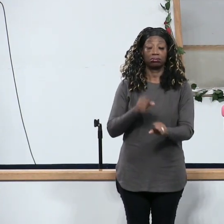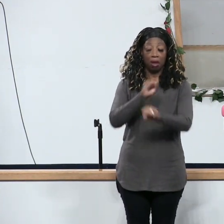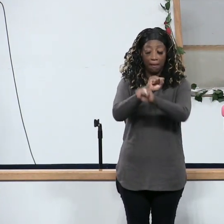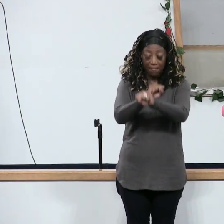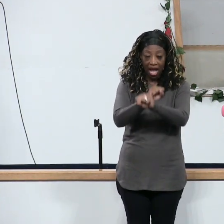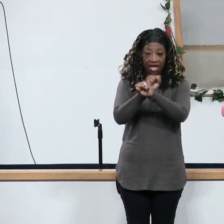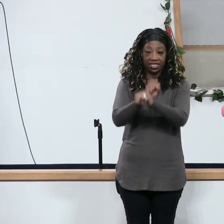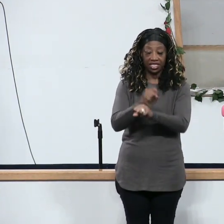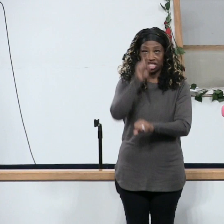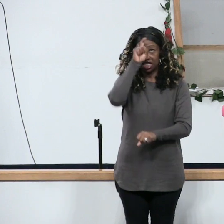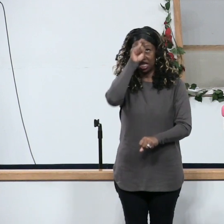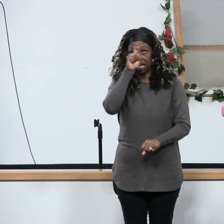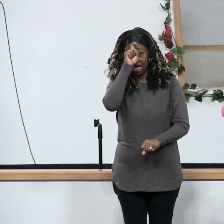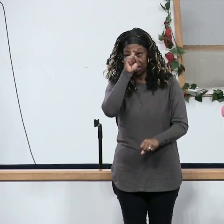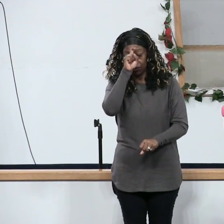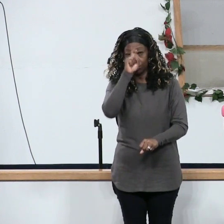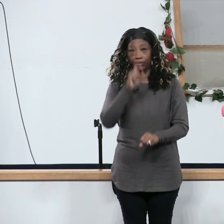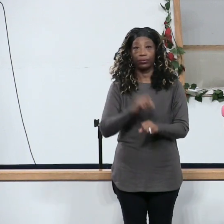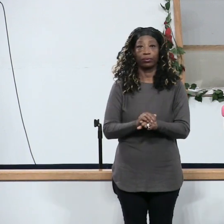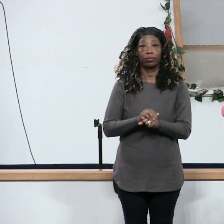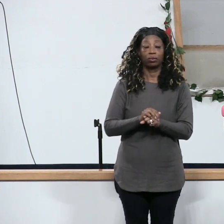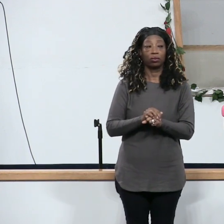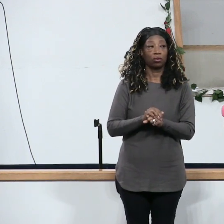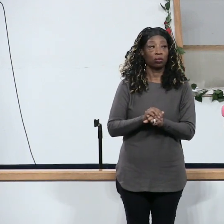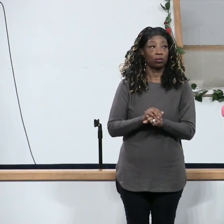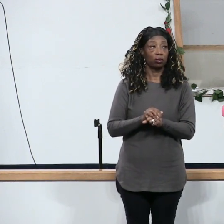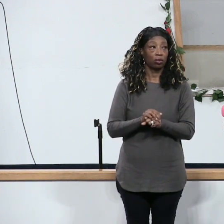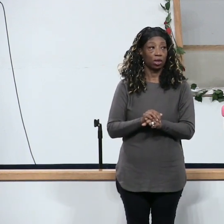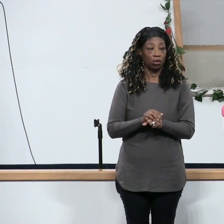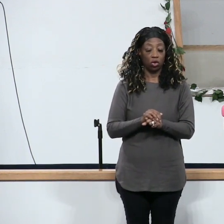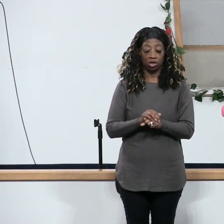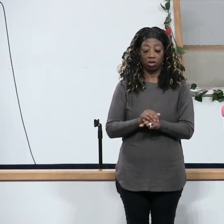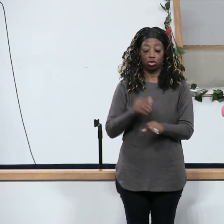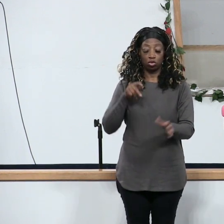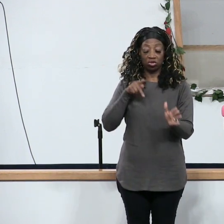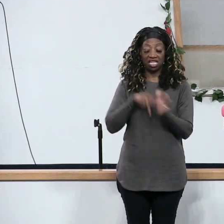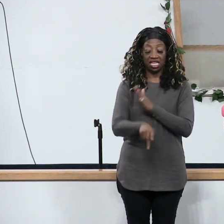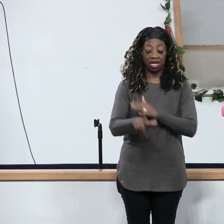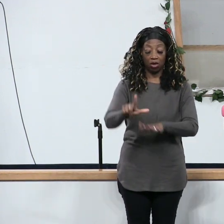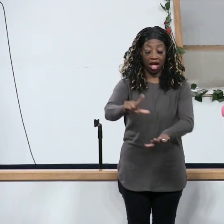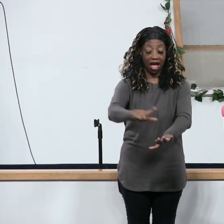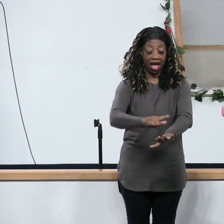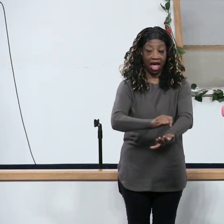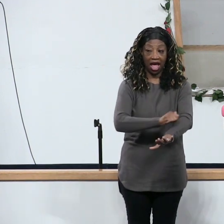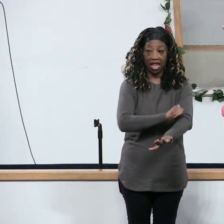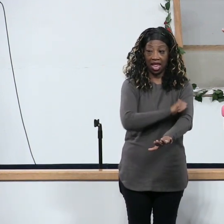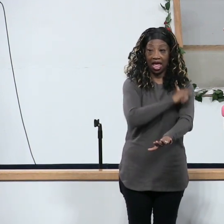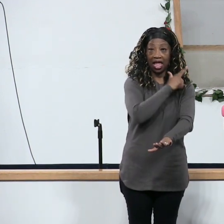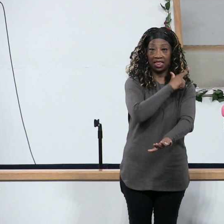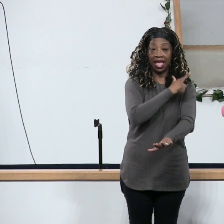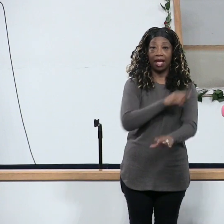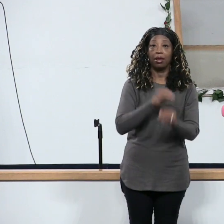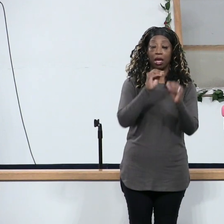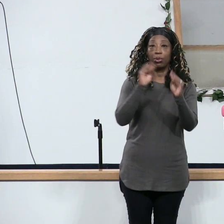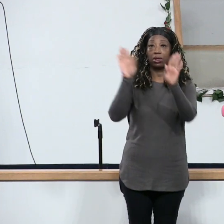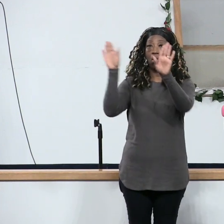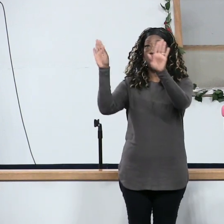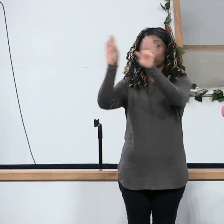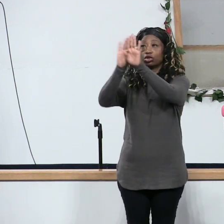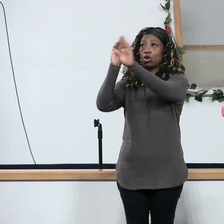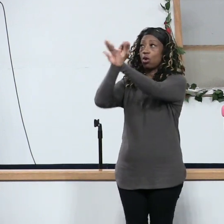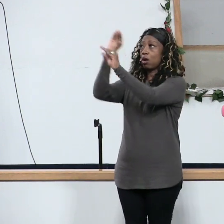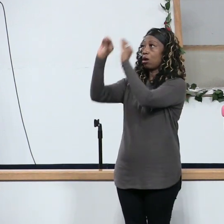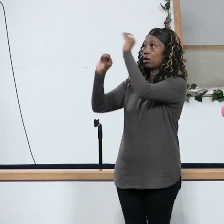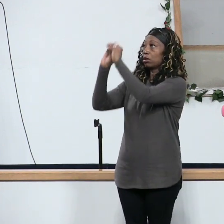for to kill and gave them instructions to and kill a lamb and put the lamb's blood on the doorpost so that